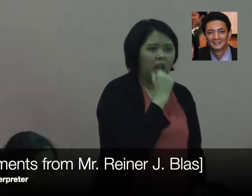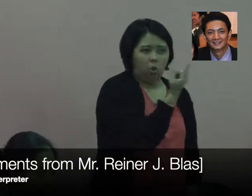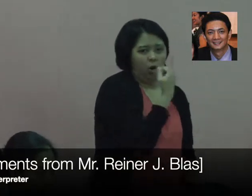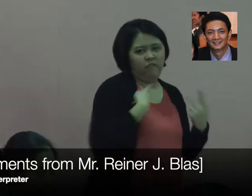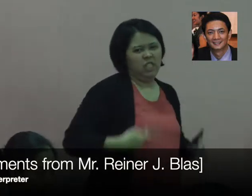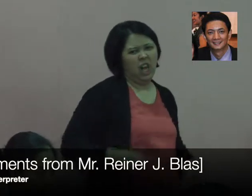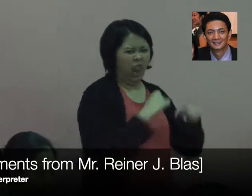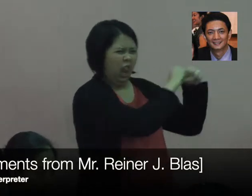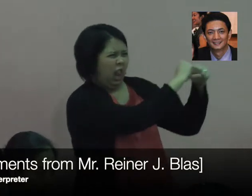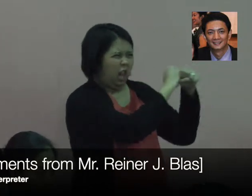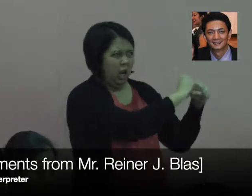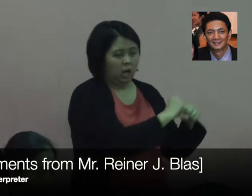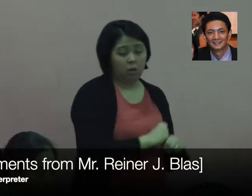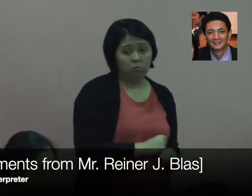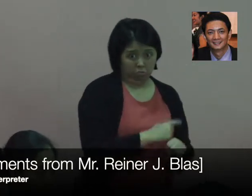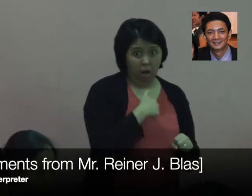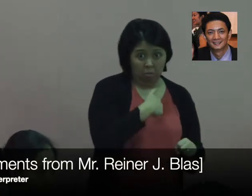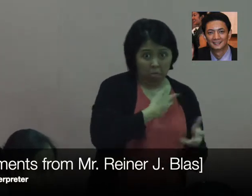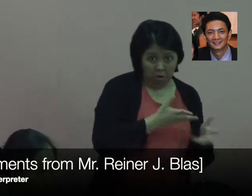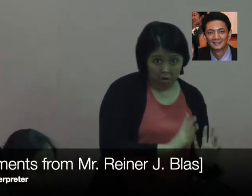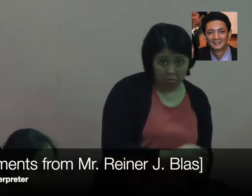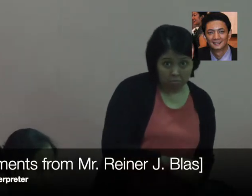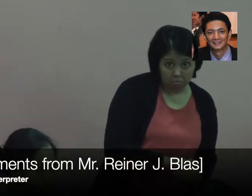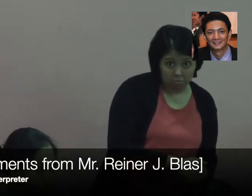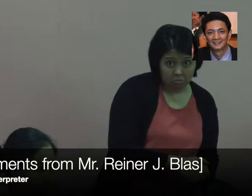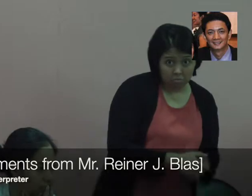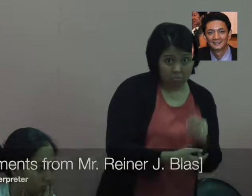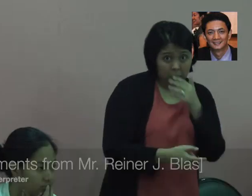physically? Thank you.